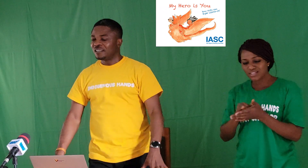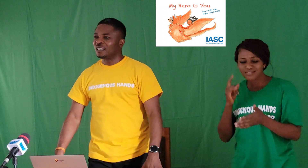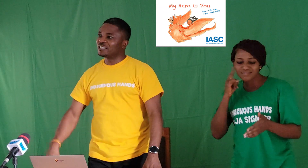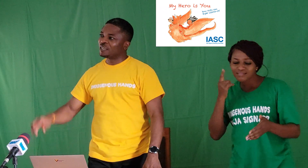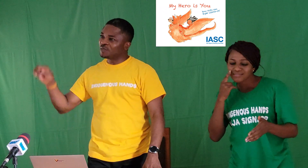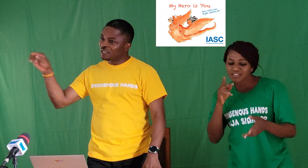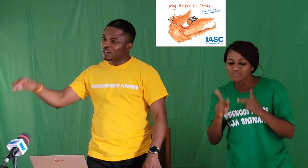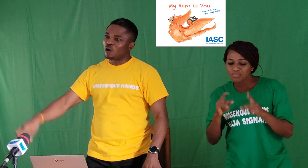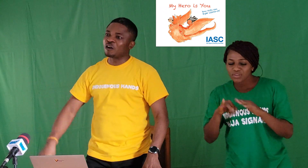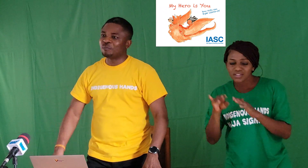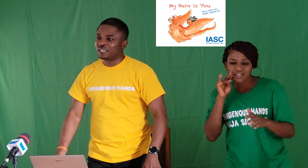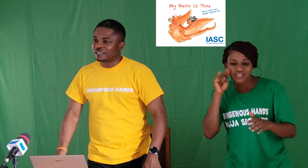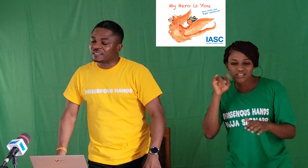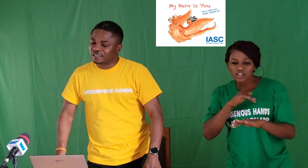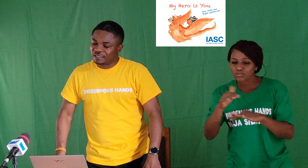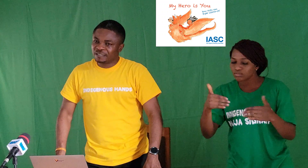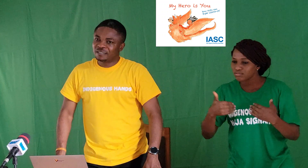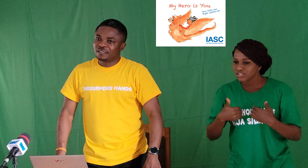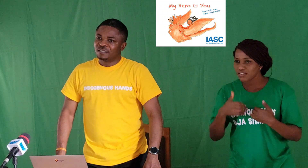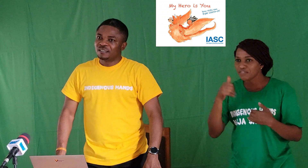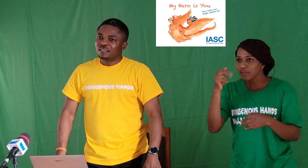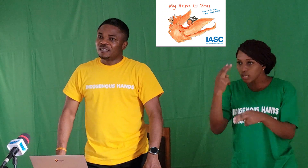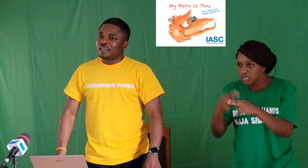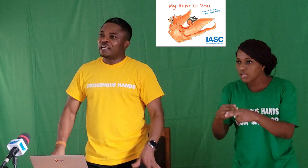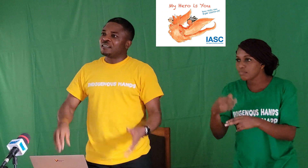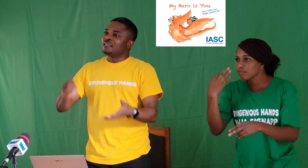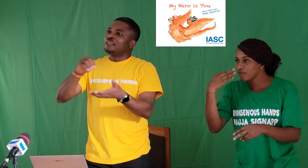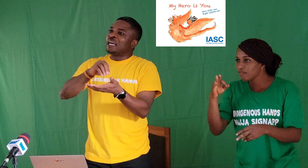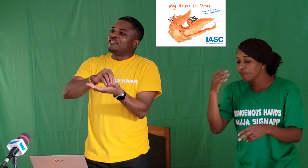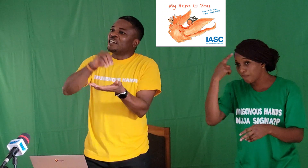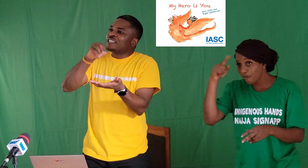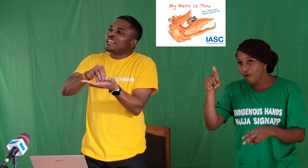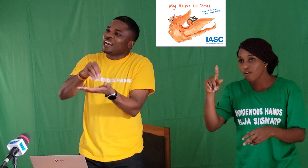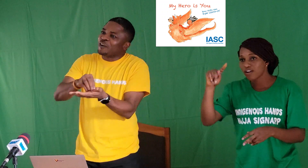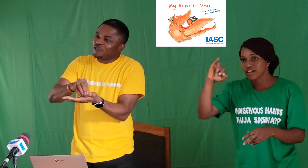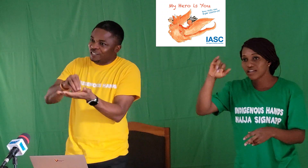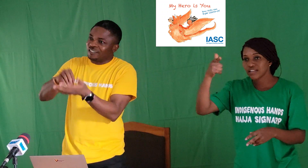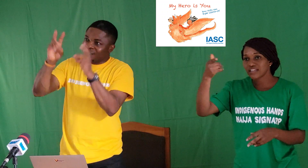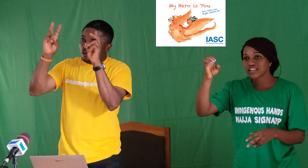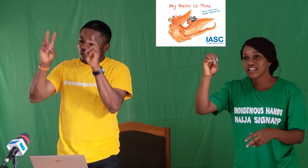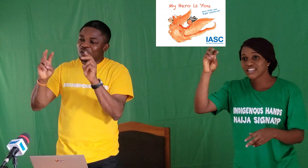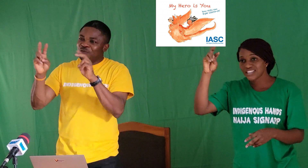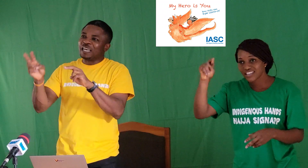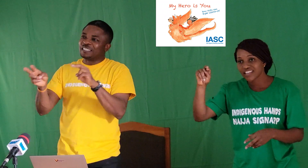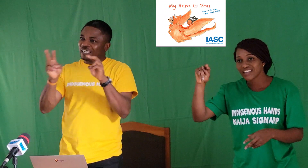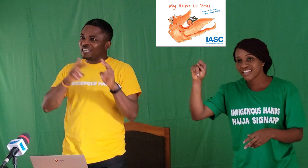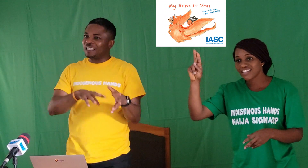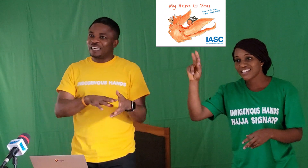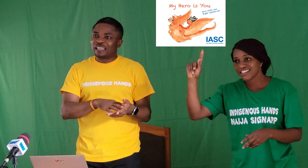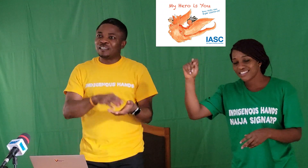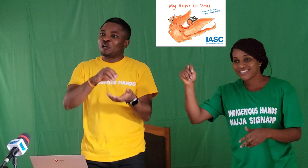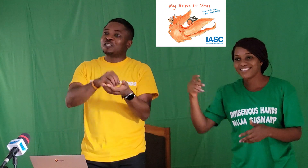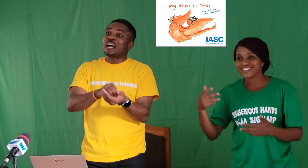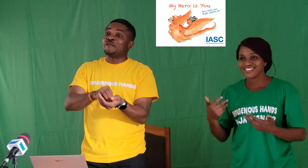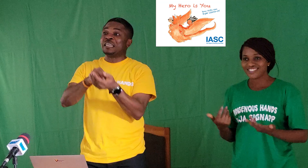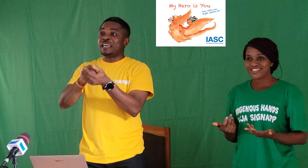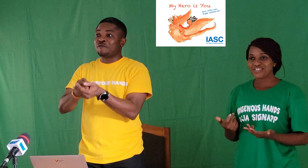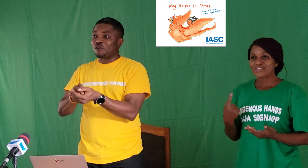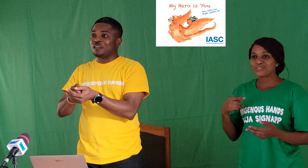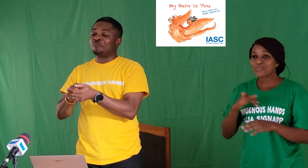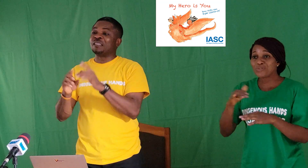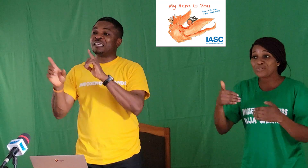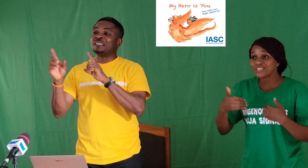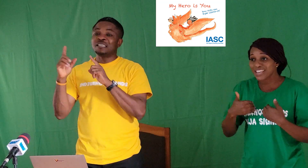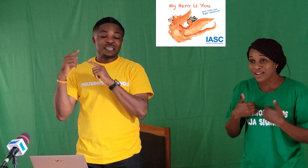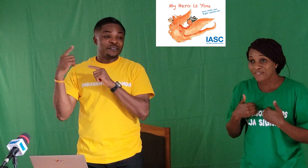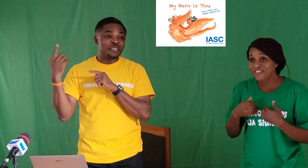Generally, except in the core communities. Like Nigerian Sign Language, if there's anything like that, doesn't have a name